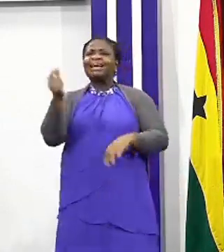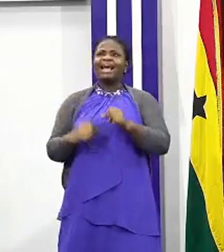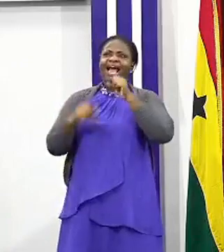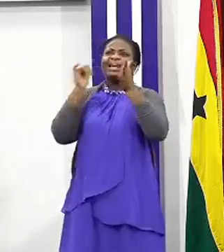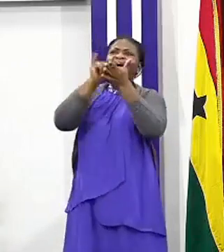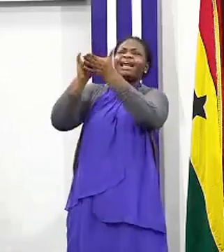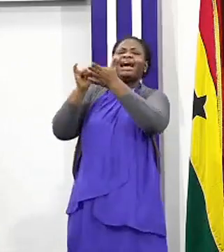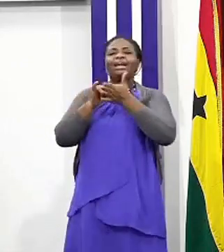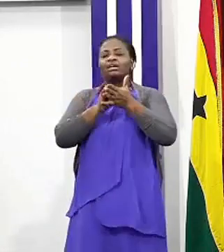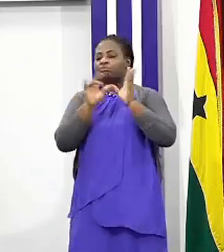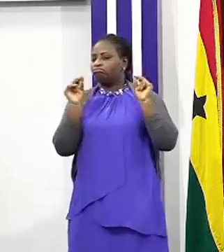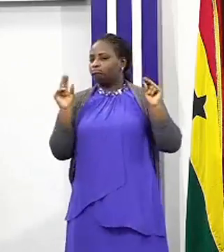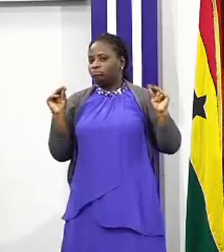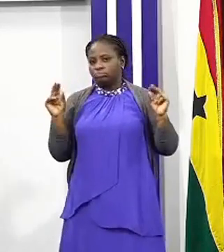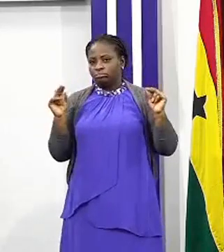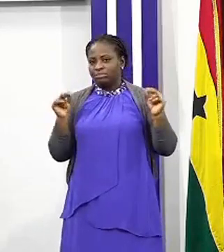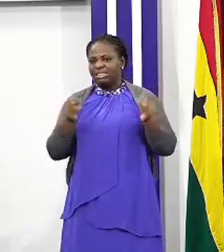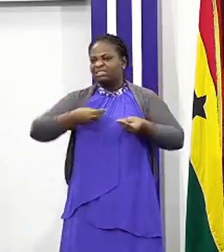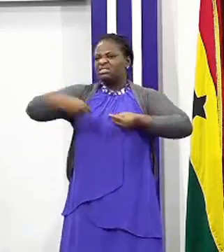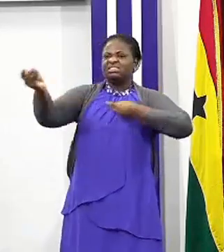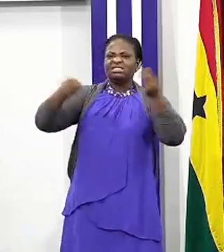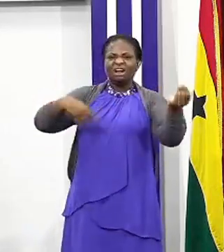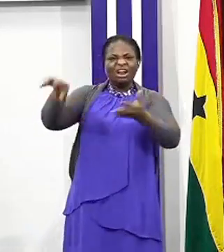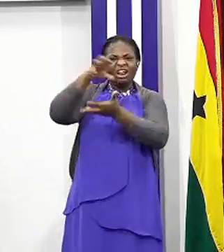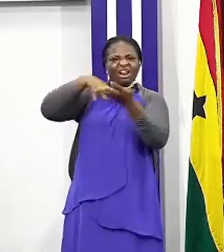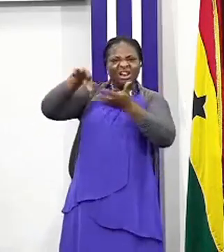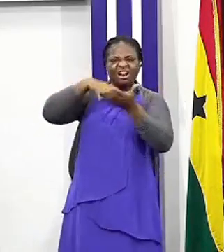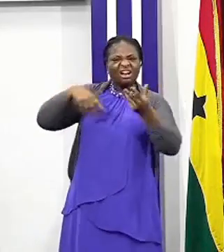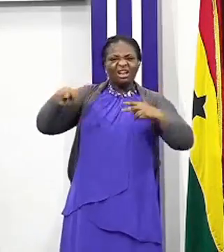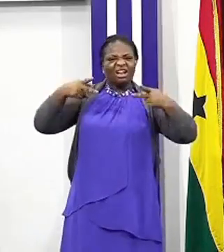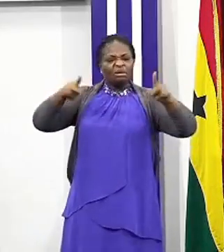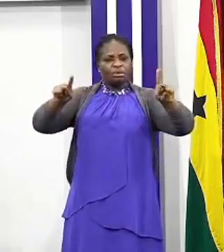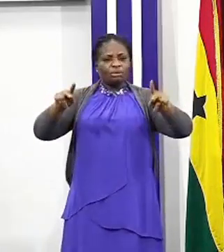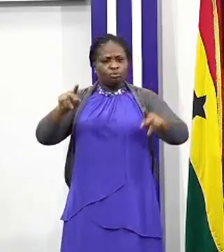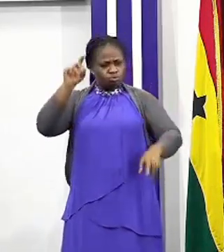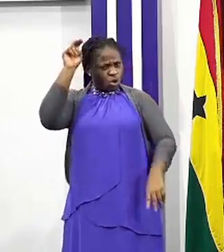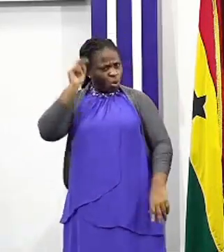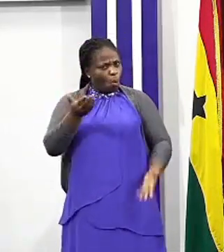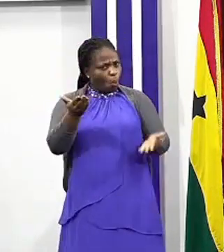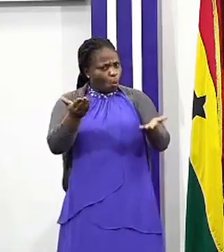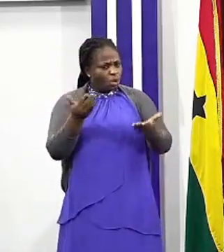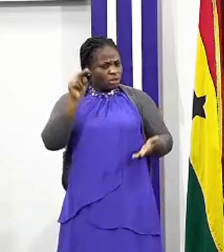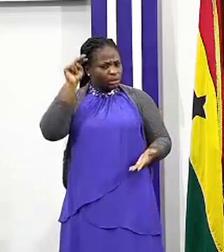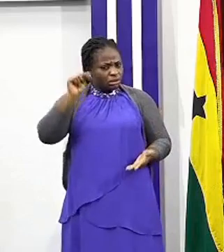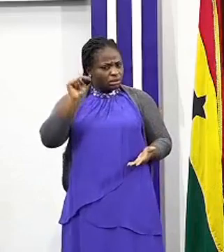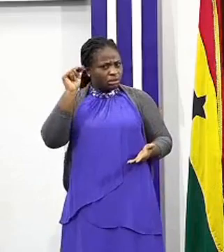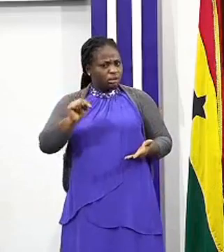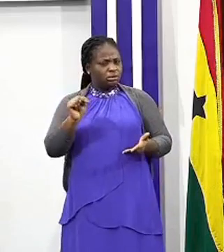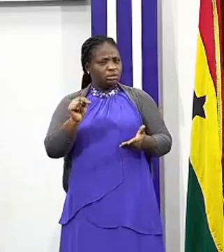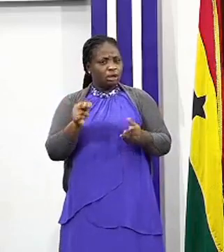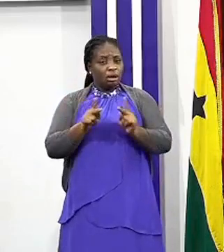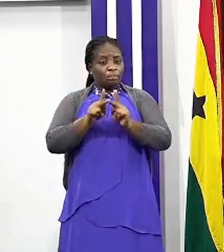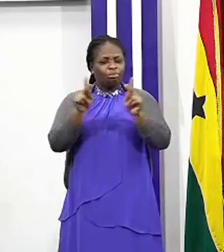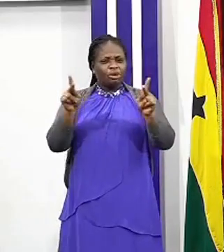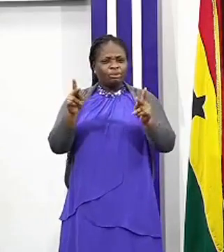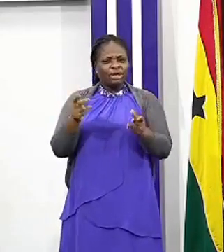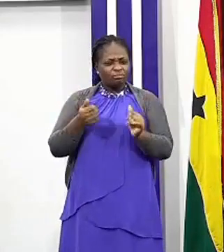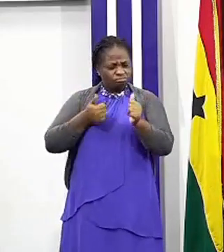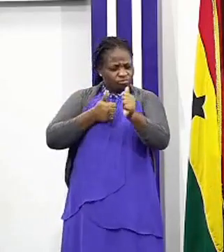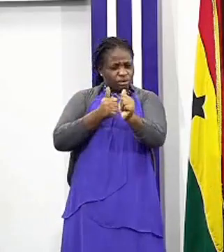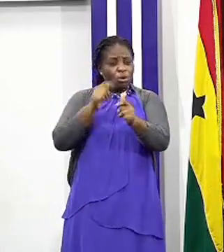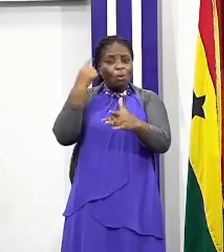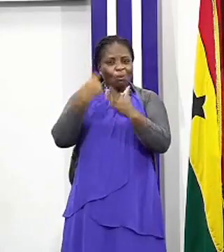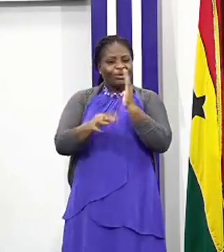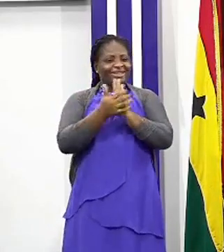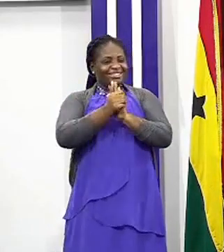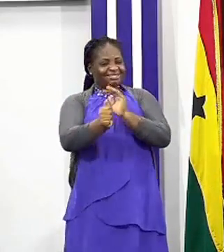out opinions, sharing them, confusing the public. We need the public to follow what the scientists and the experts are saying. And so we